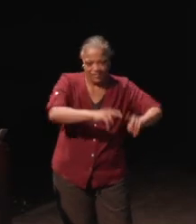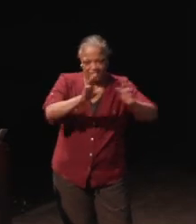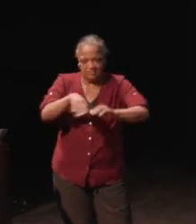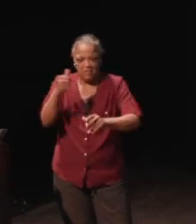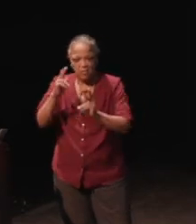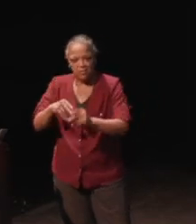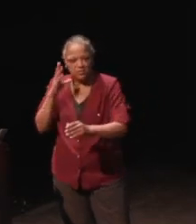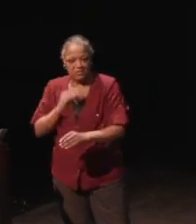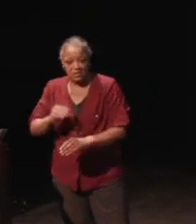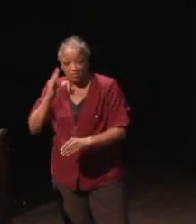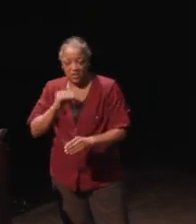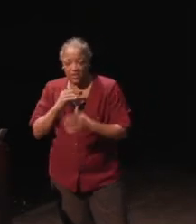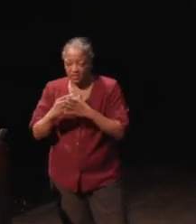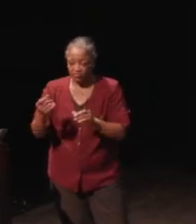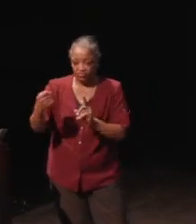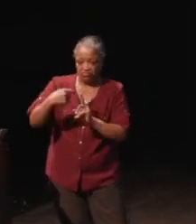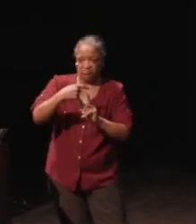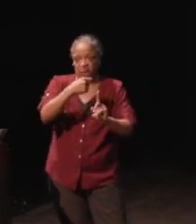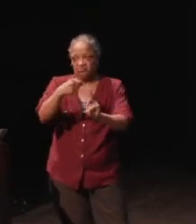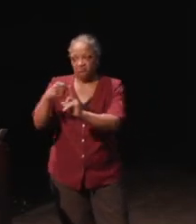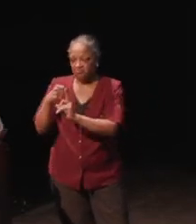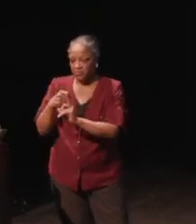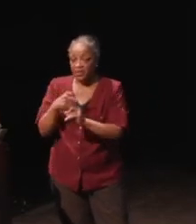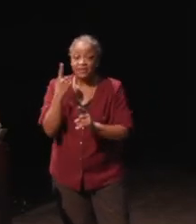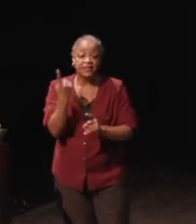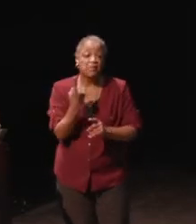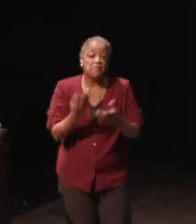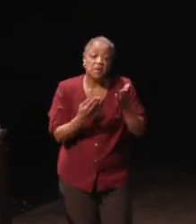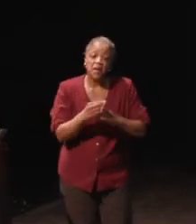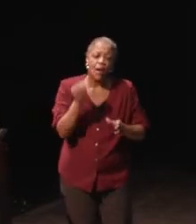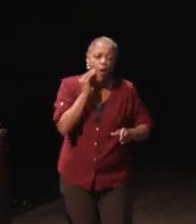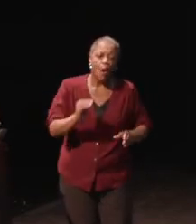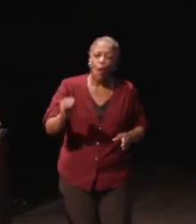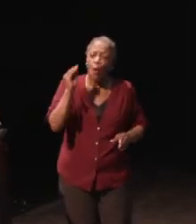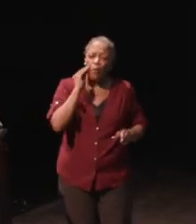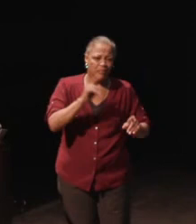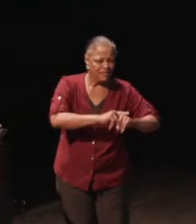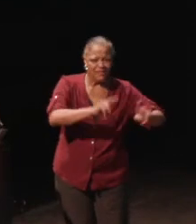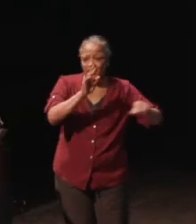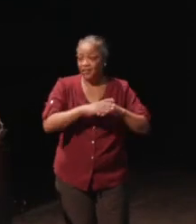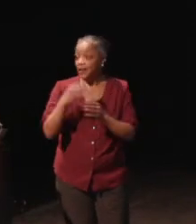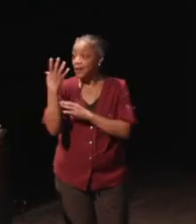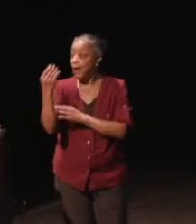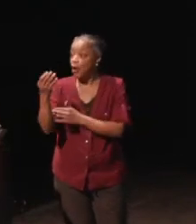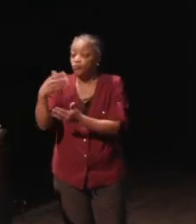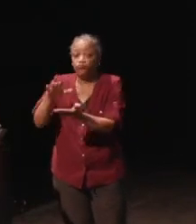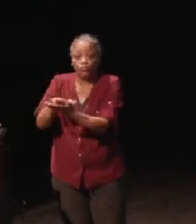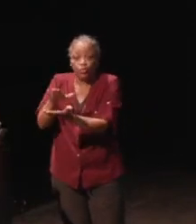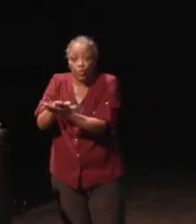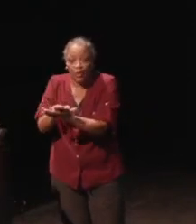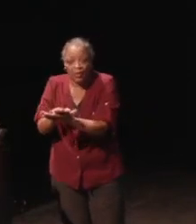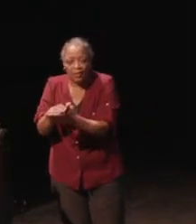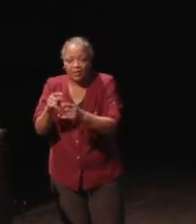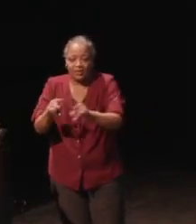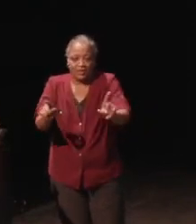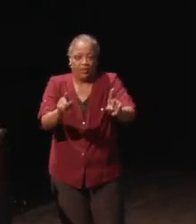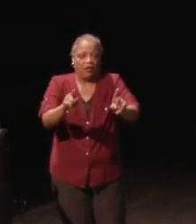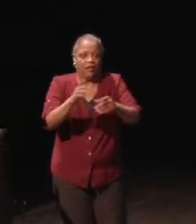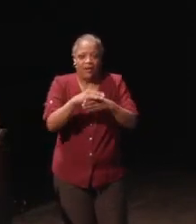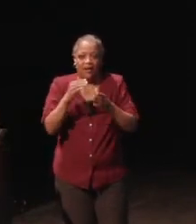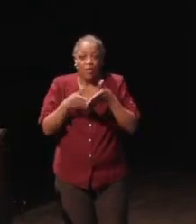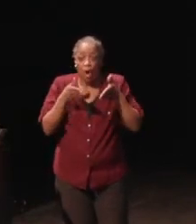ways in different contexts. So someone at home can be very different than the way they are at school, than the way they are